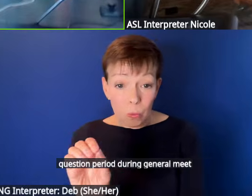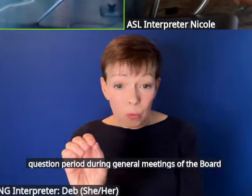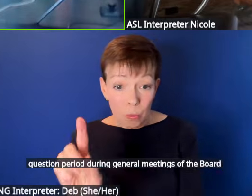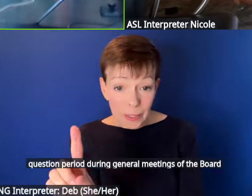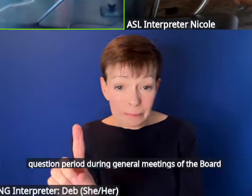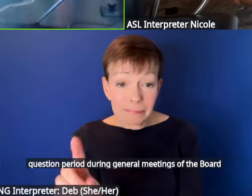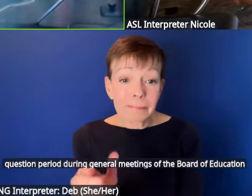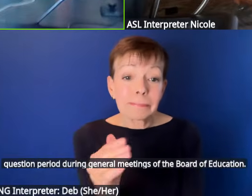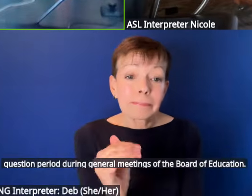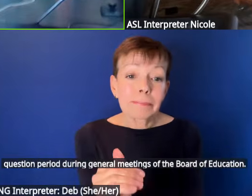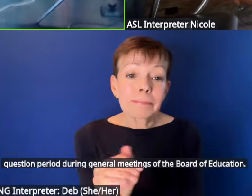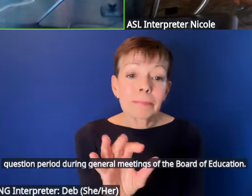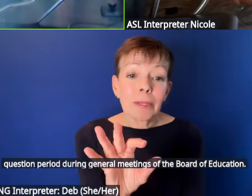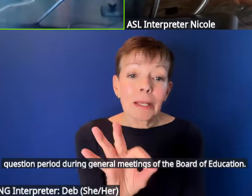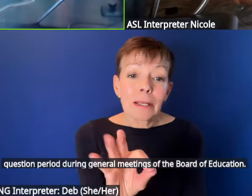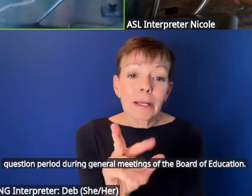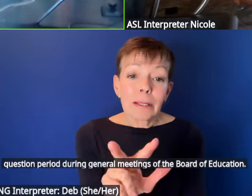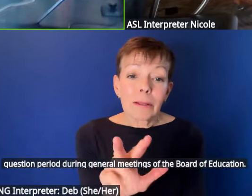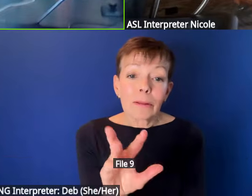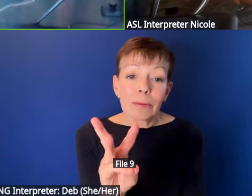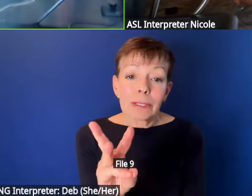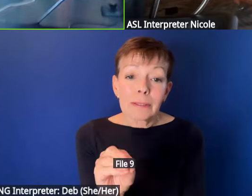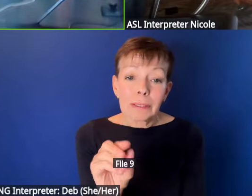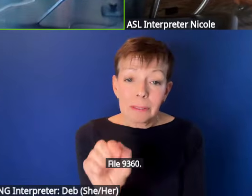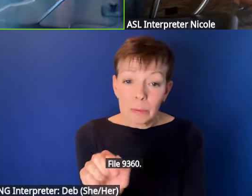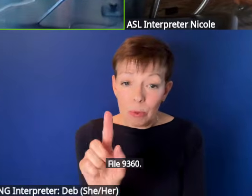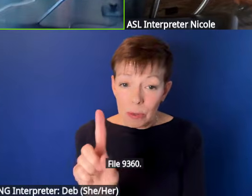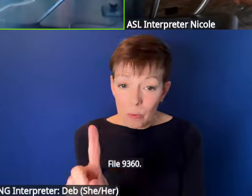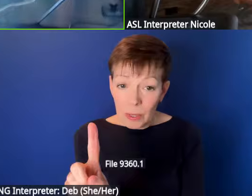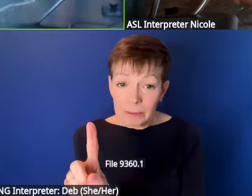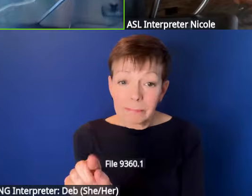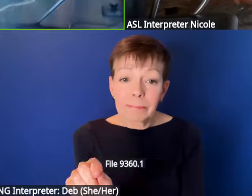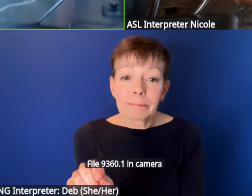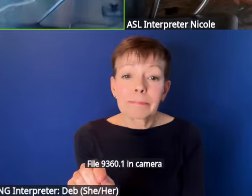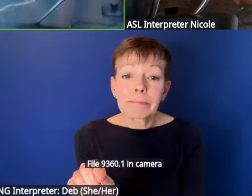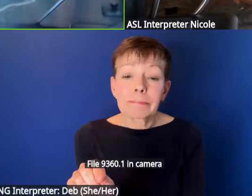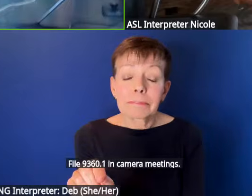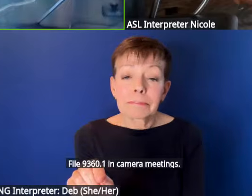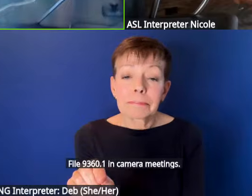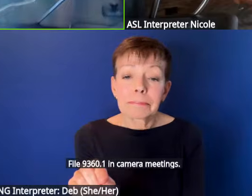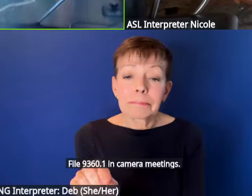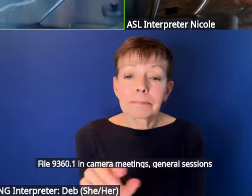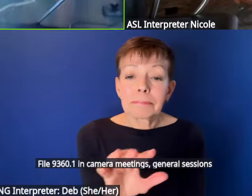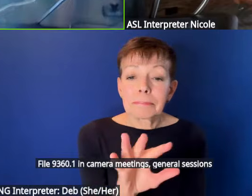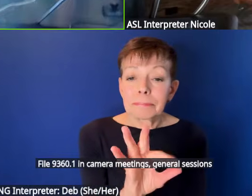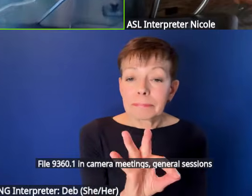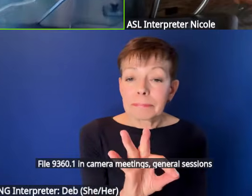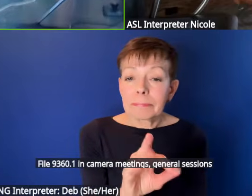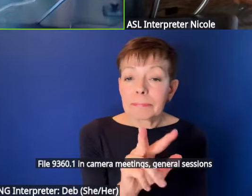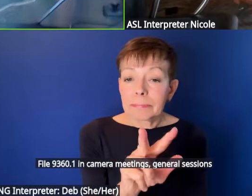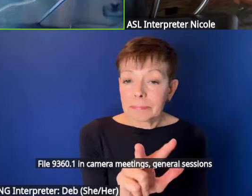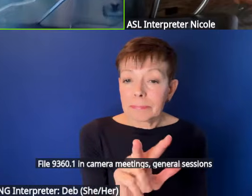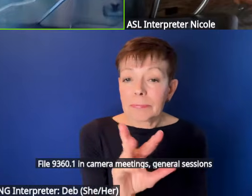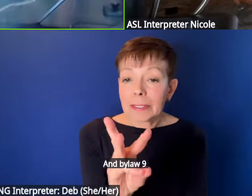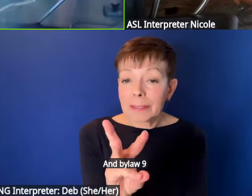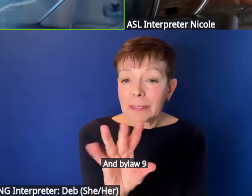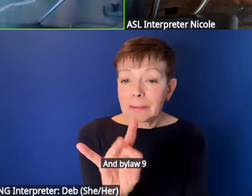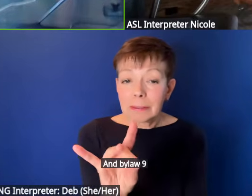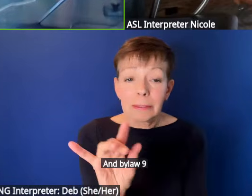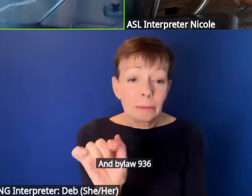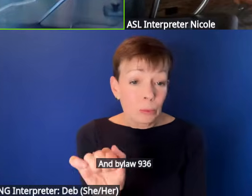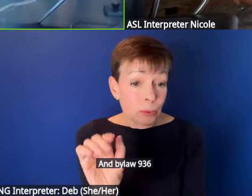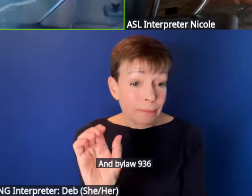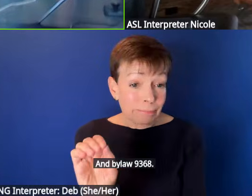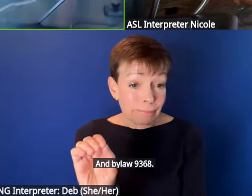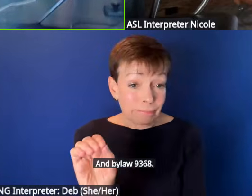Education. Bylaw 9360.1, in-camera meetings, general sessions. And bylaw